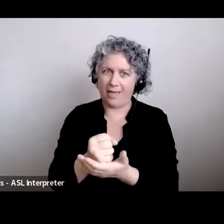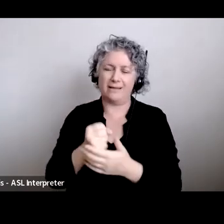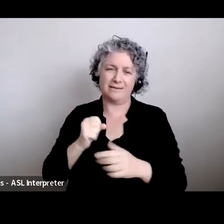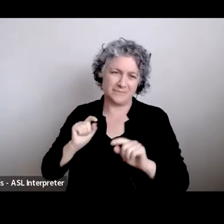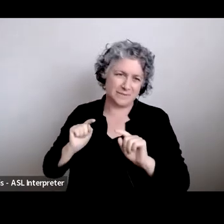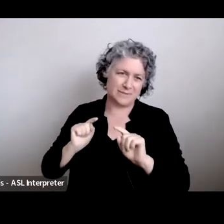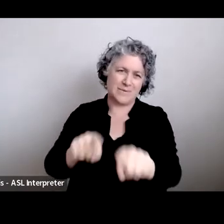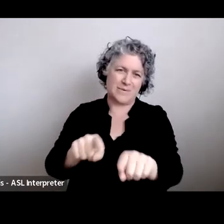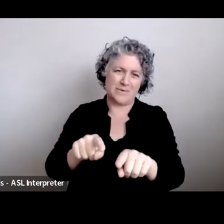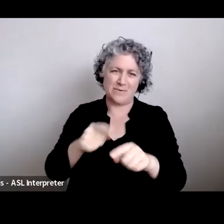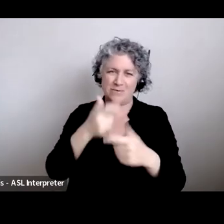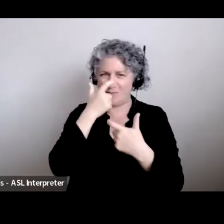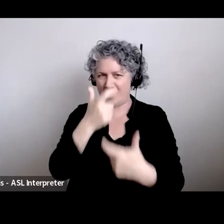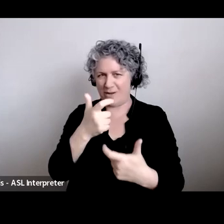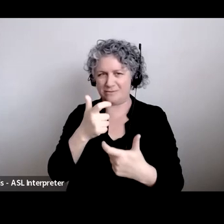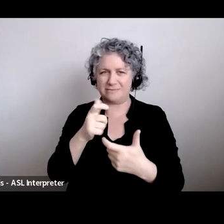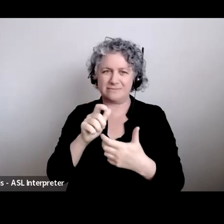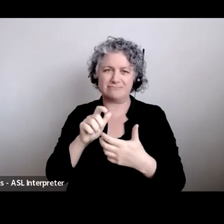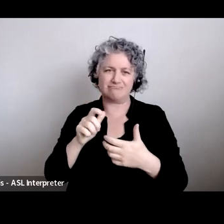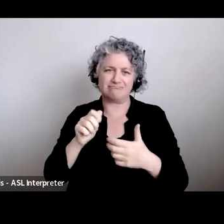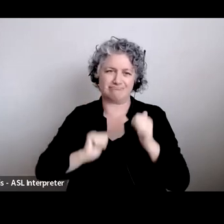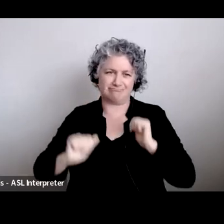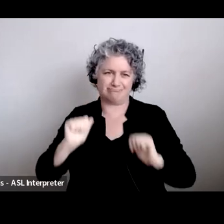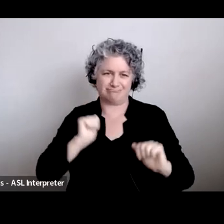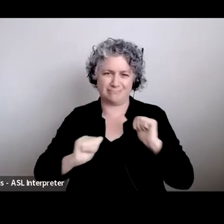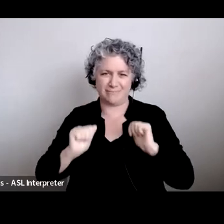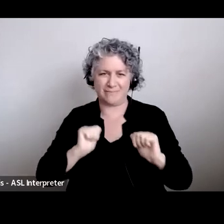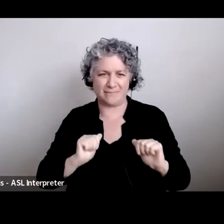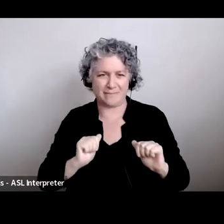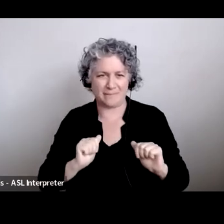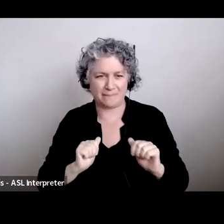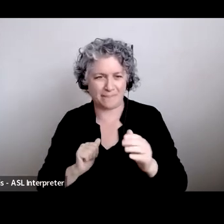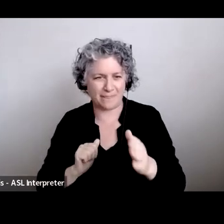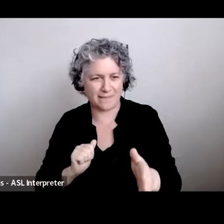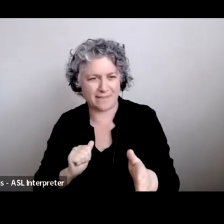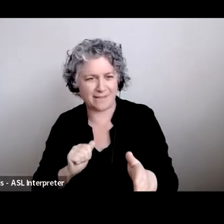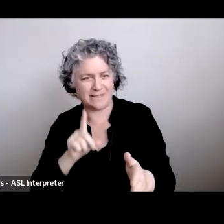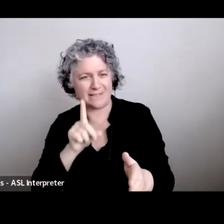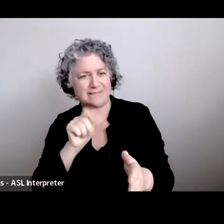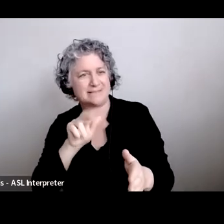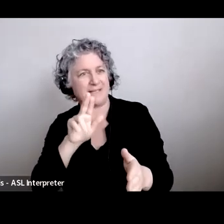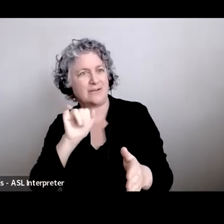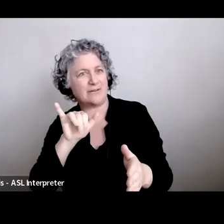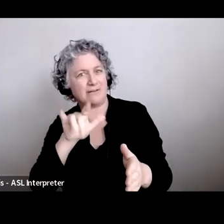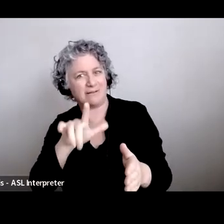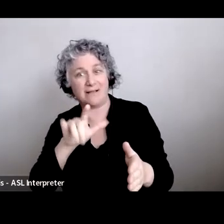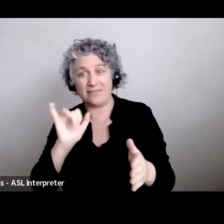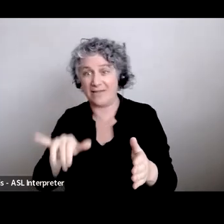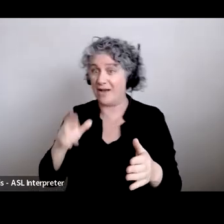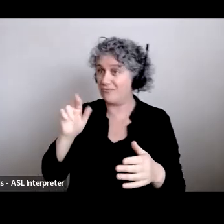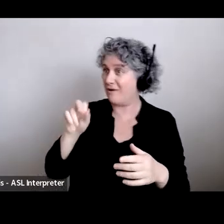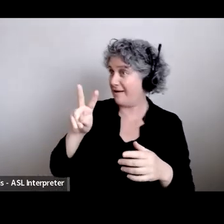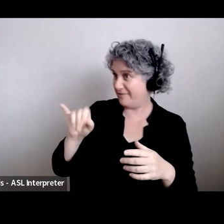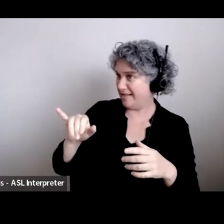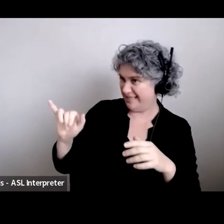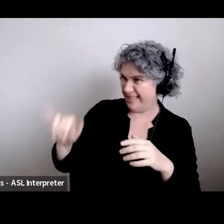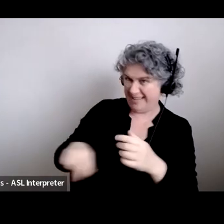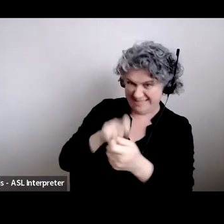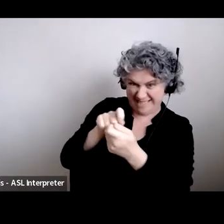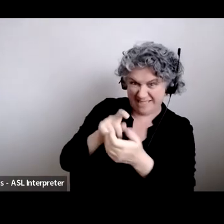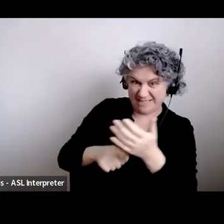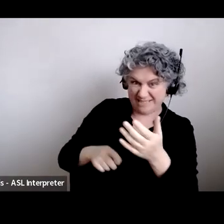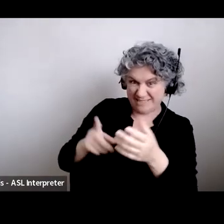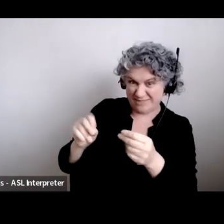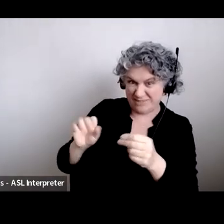of the experience. Isn't that exactly what Ravi's doing with your show at Shaw right now? Like, I think